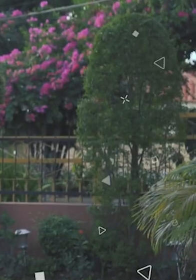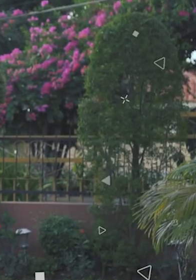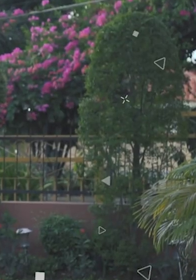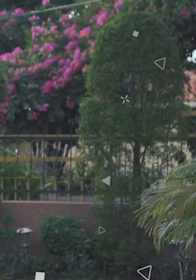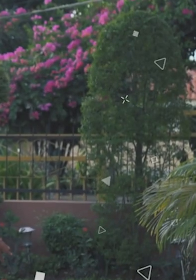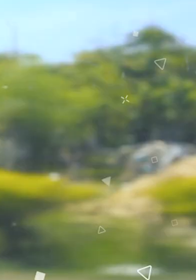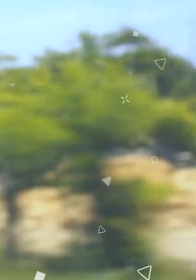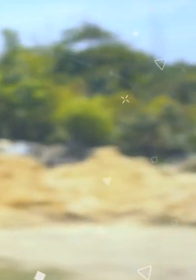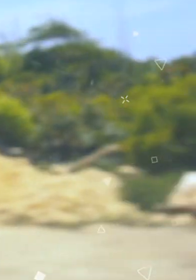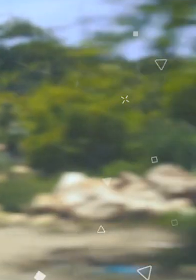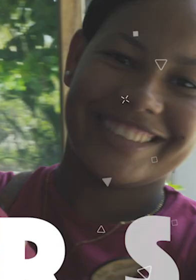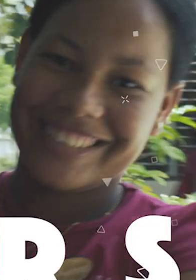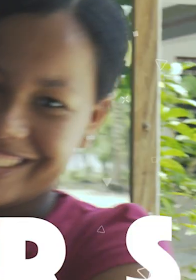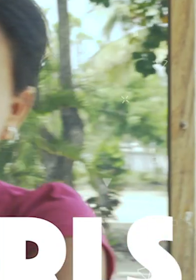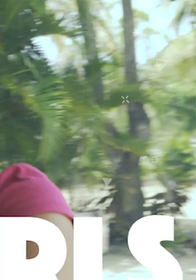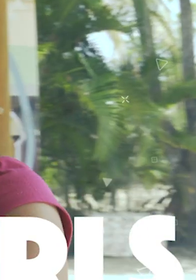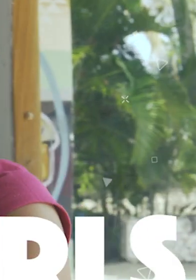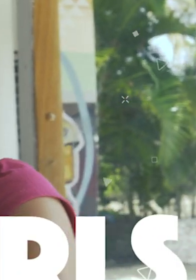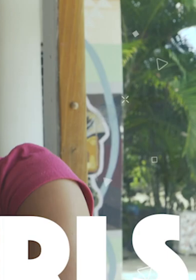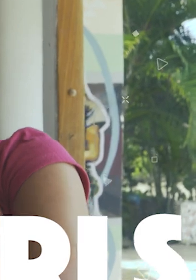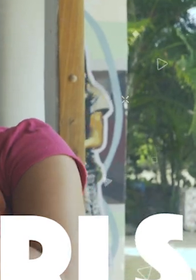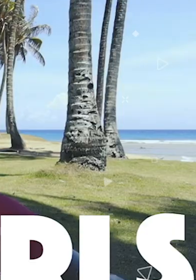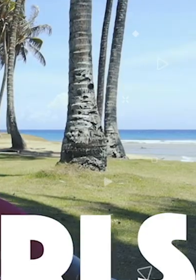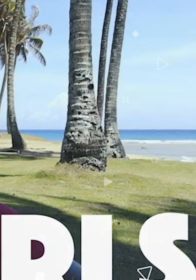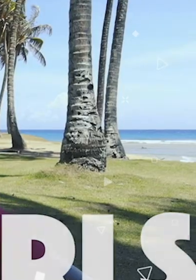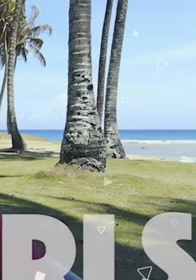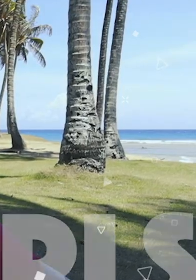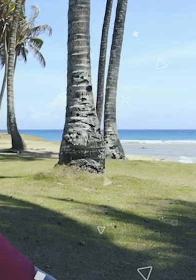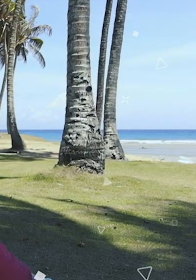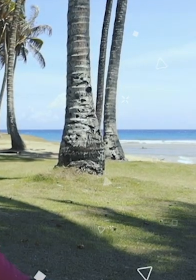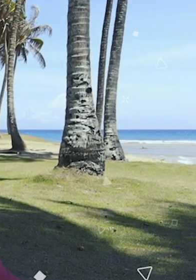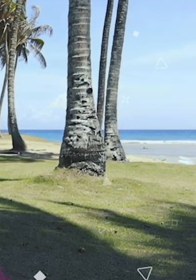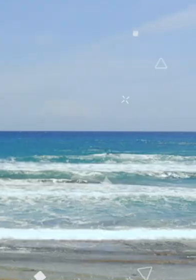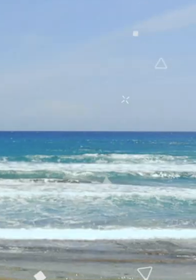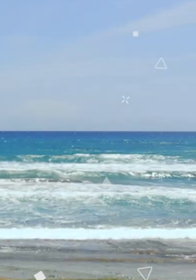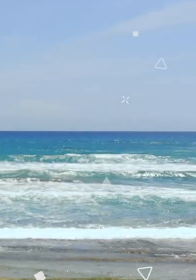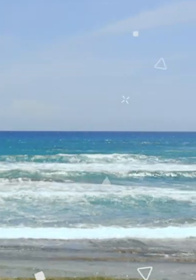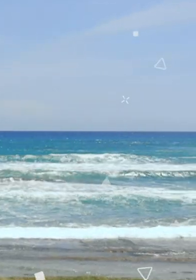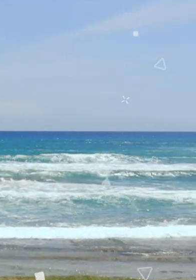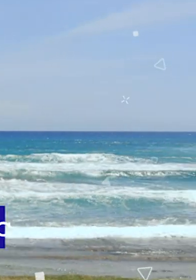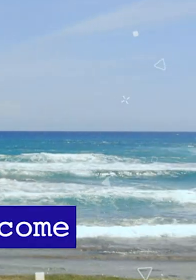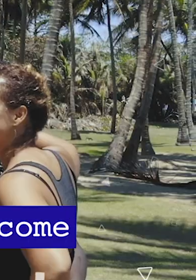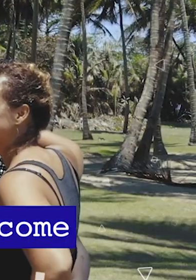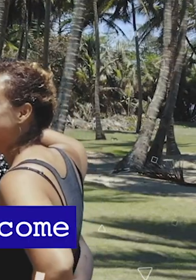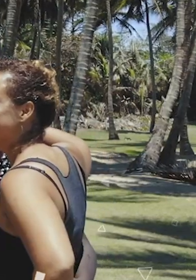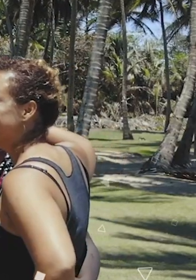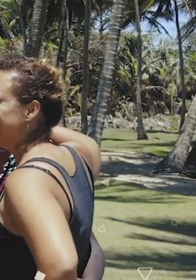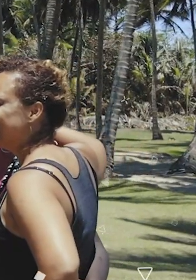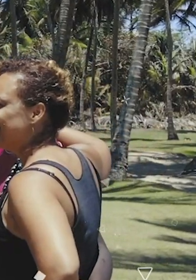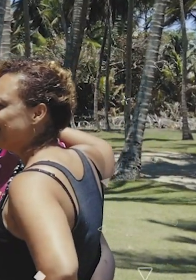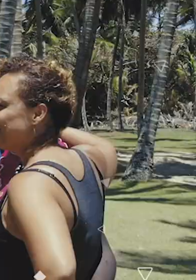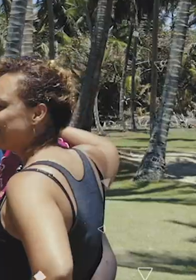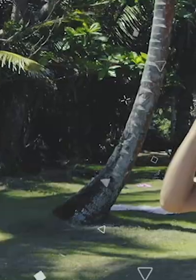full of dreams in the search of 111 girls to ask them who they are, who they want to become, and how